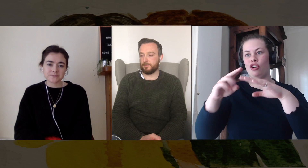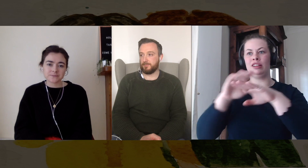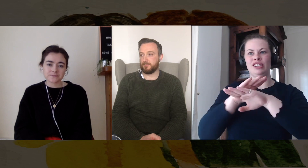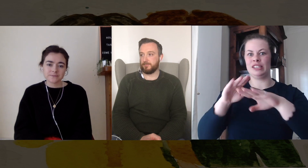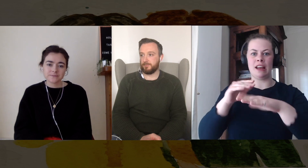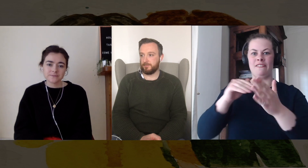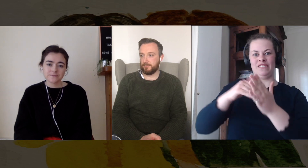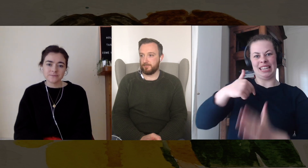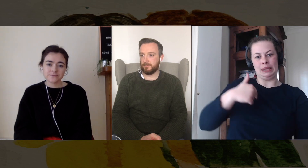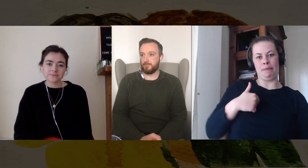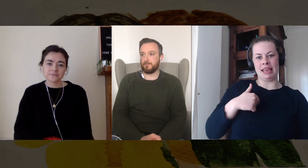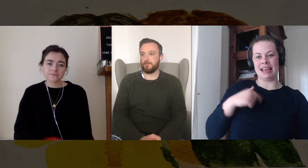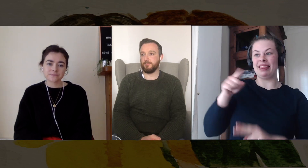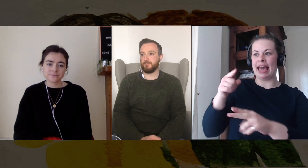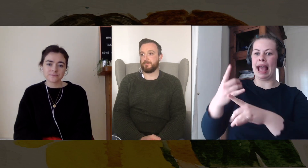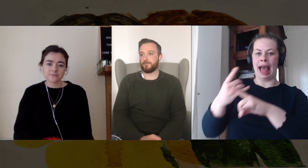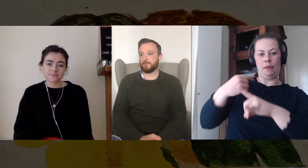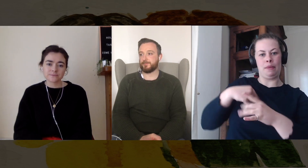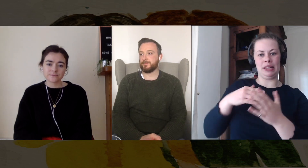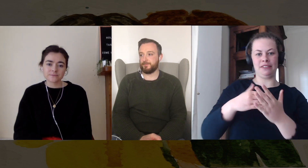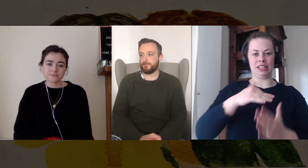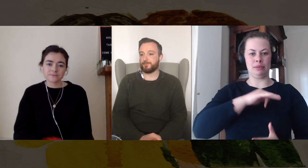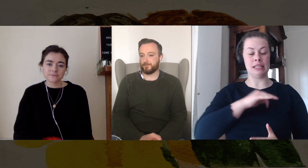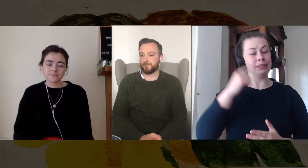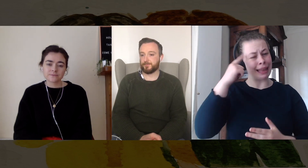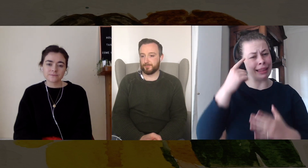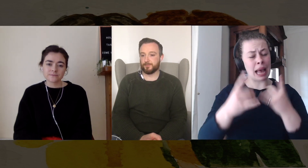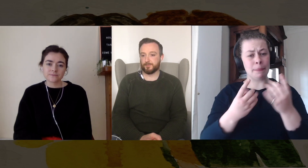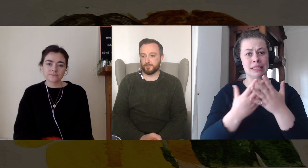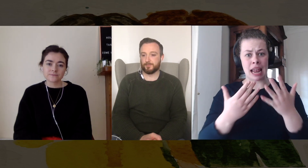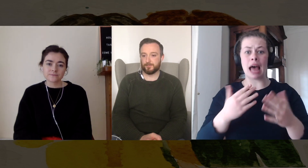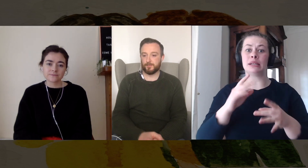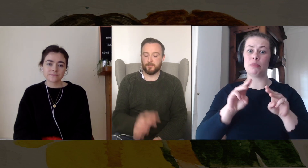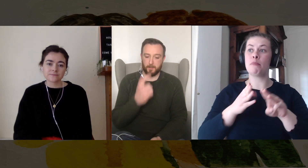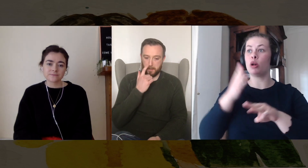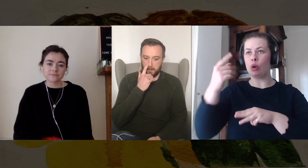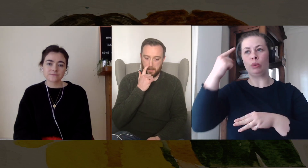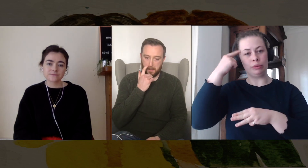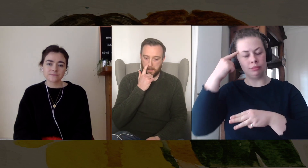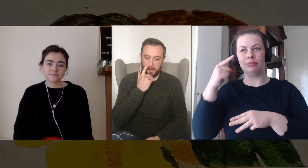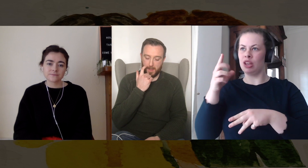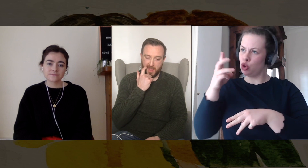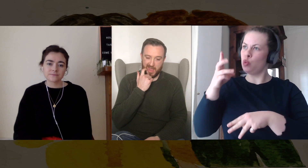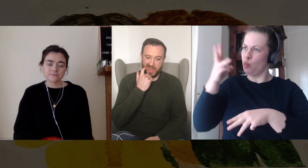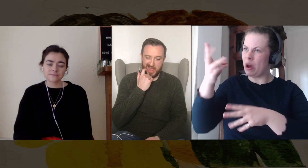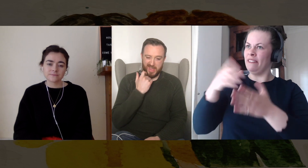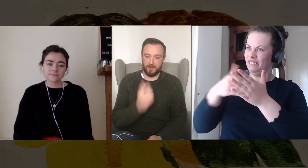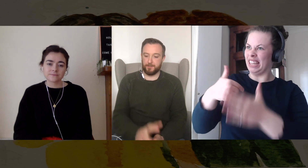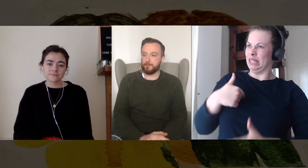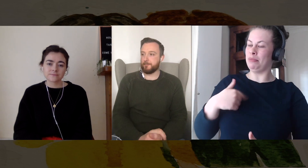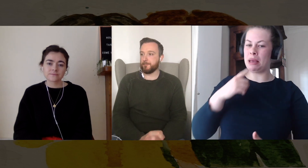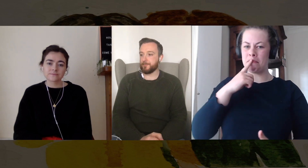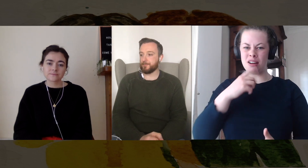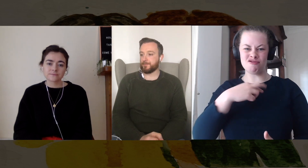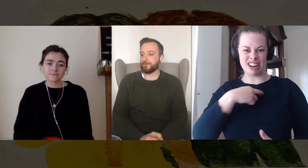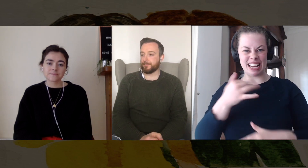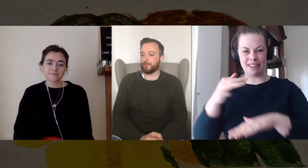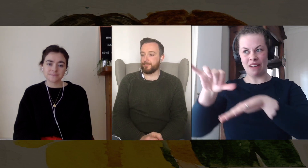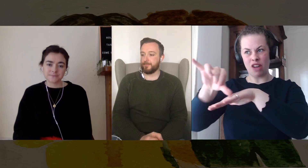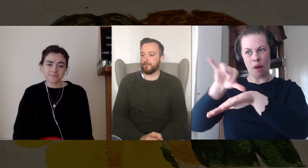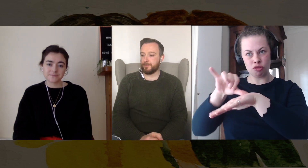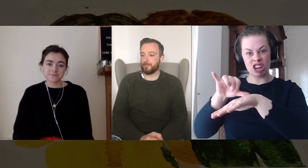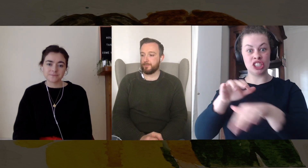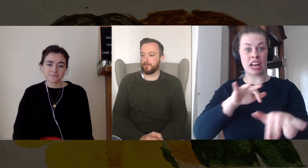new, like, healthier habits that will help you manage it in a better way. Exactly. You know? But I also like this idea of, like, hospitals don't fix